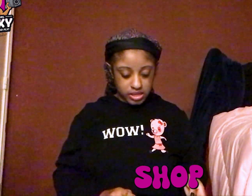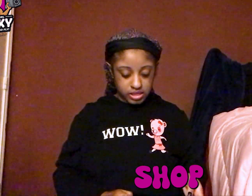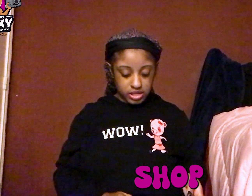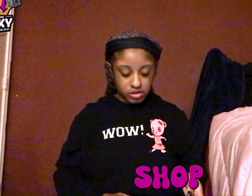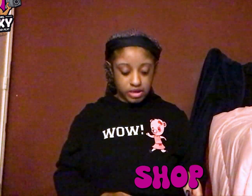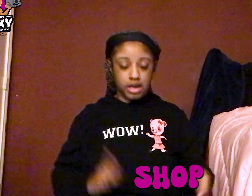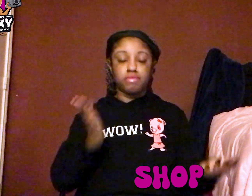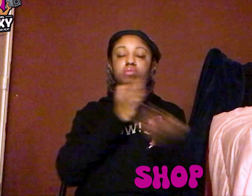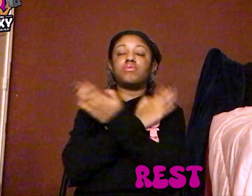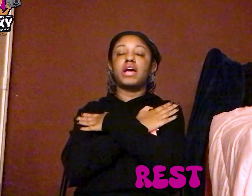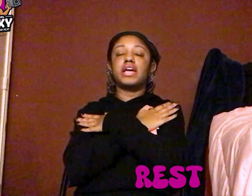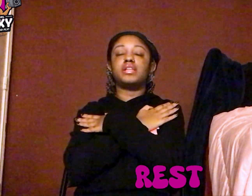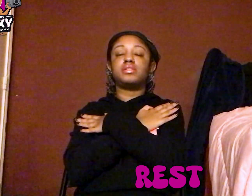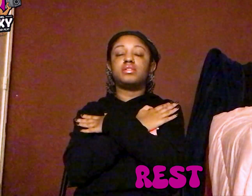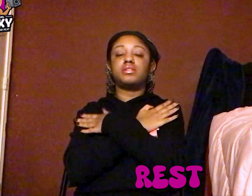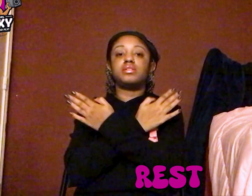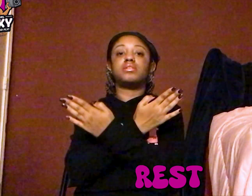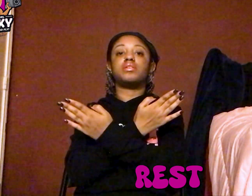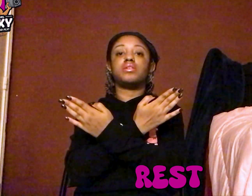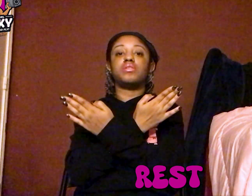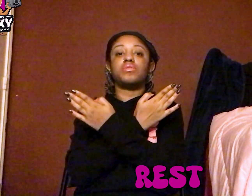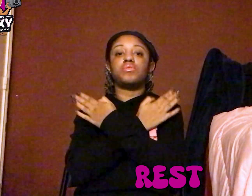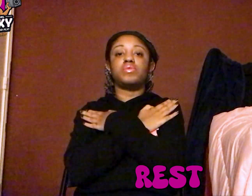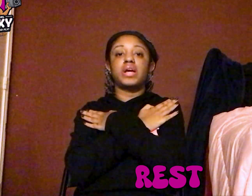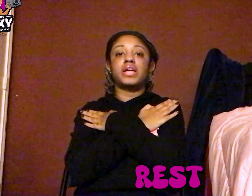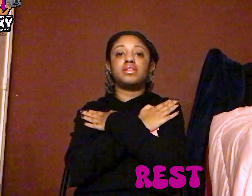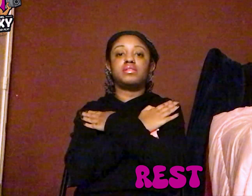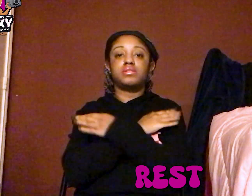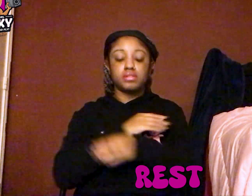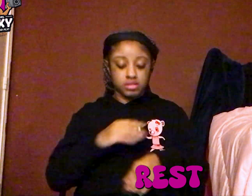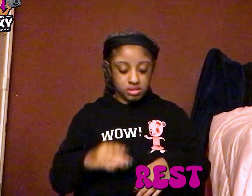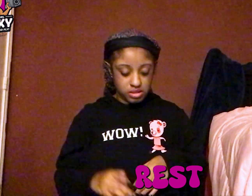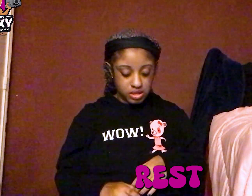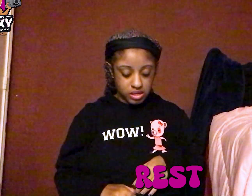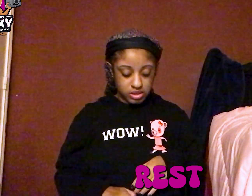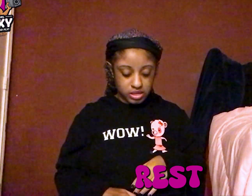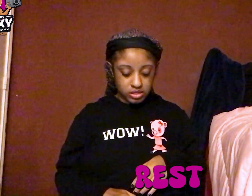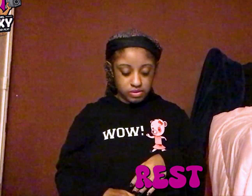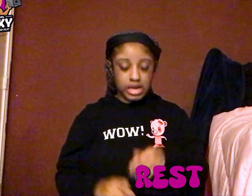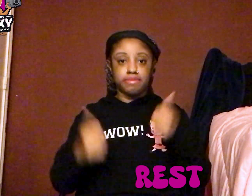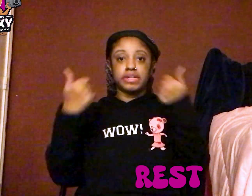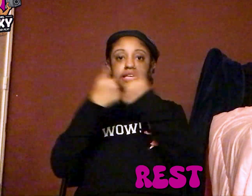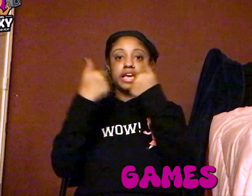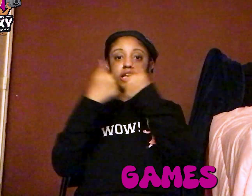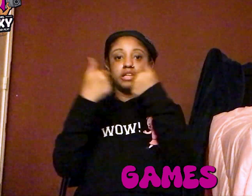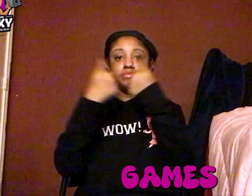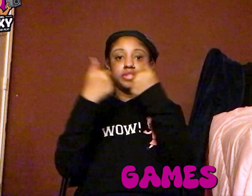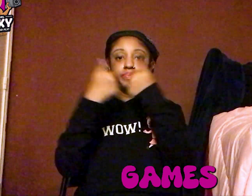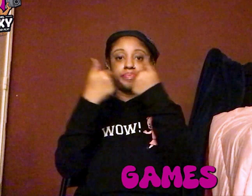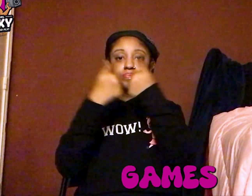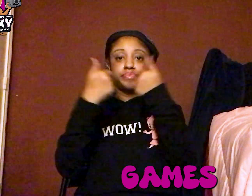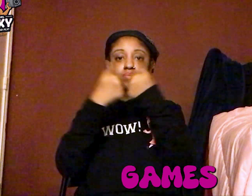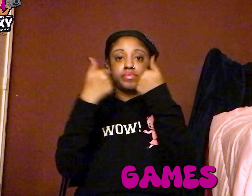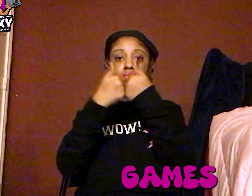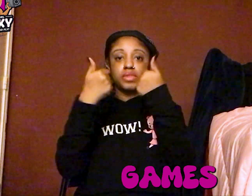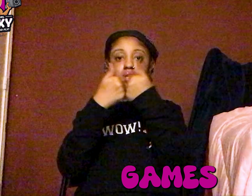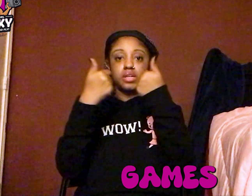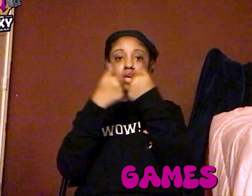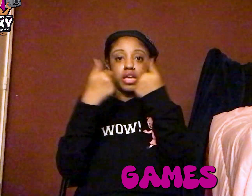Then you have rest. Rest. Then you have games.